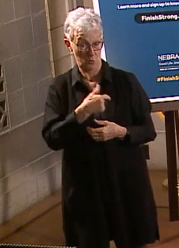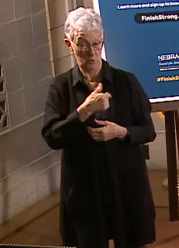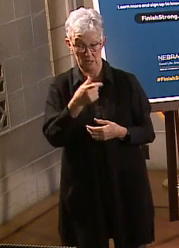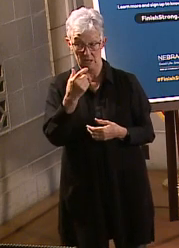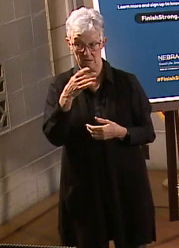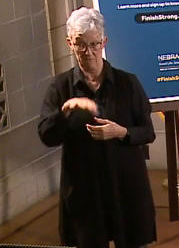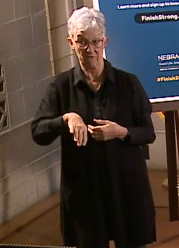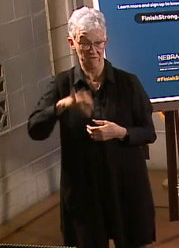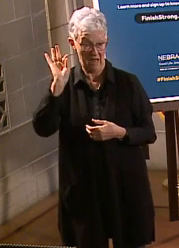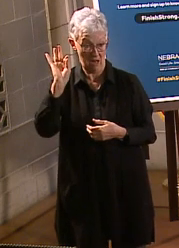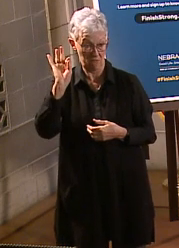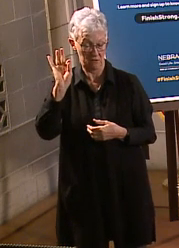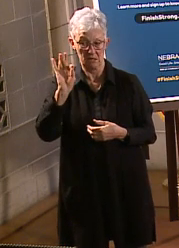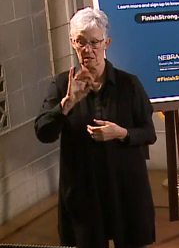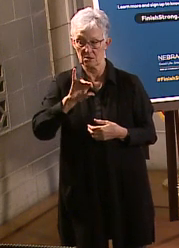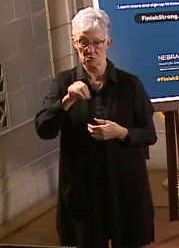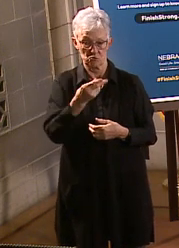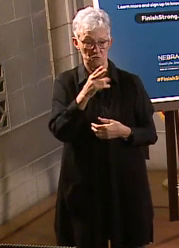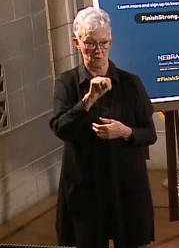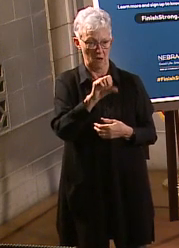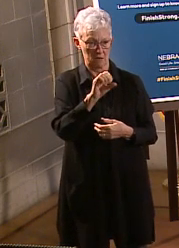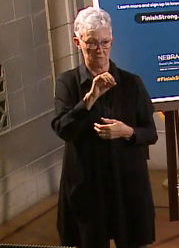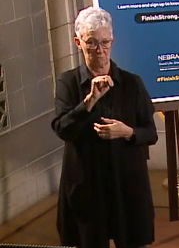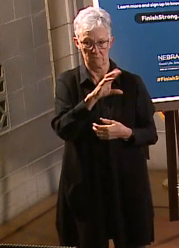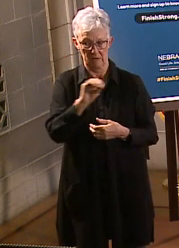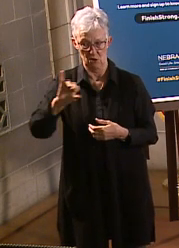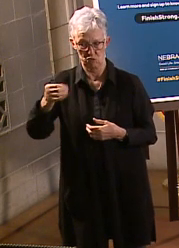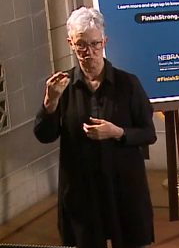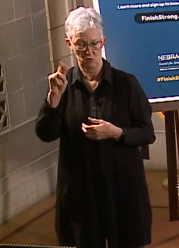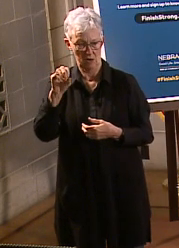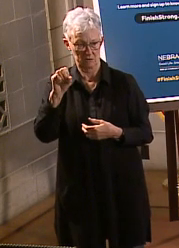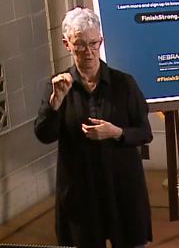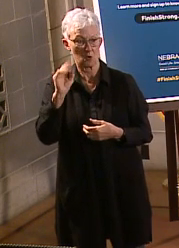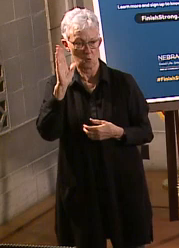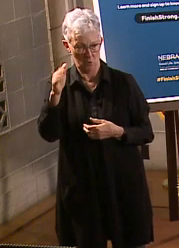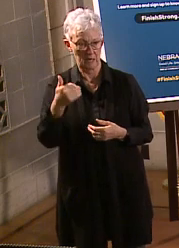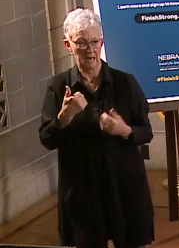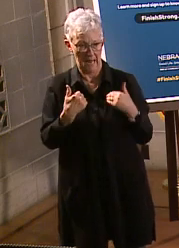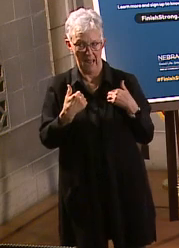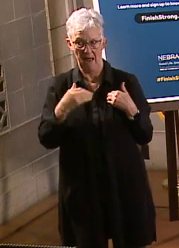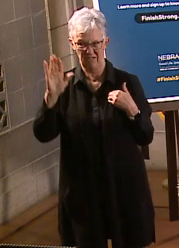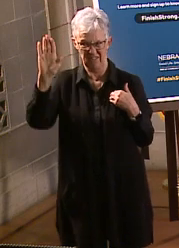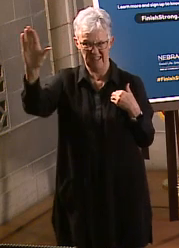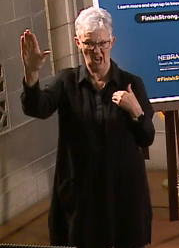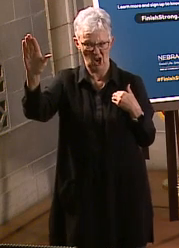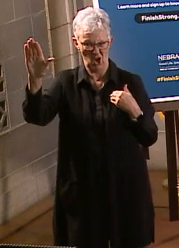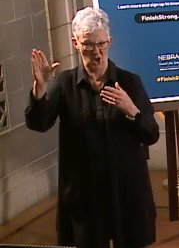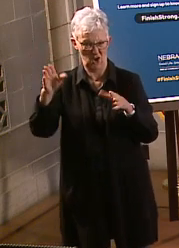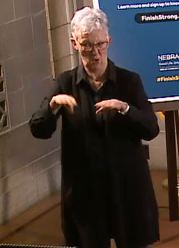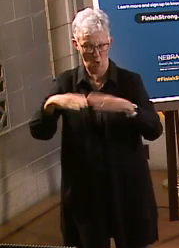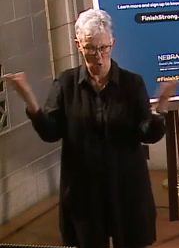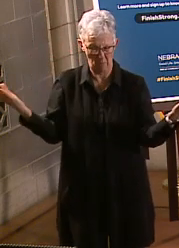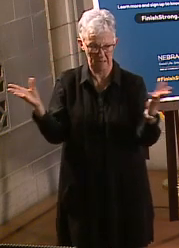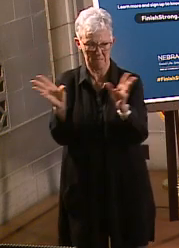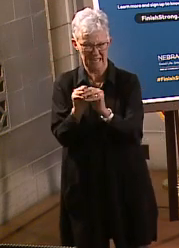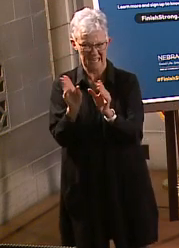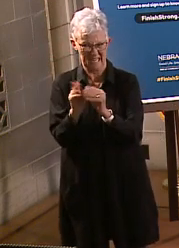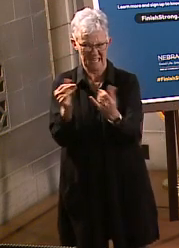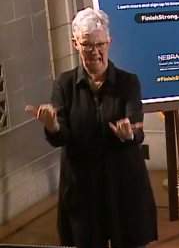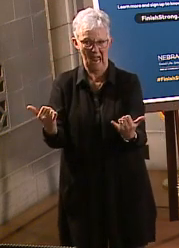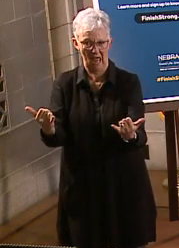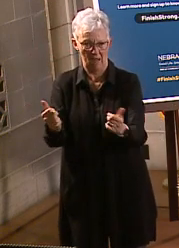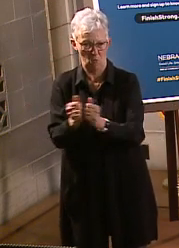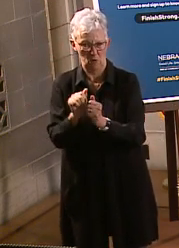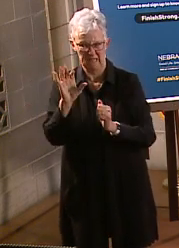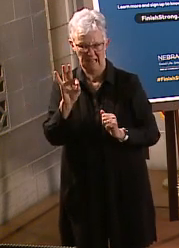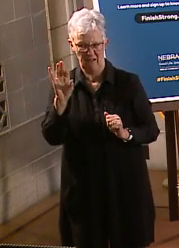today, Dr. Antone, correct, is going to be having their public hearing with regard to the FDA. Is that right? As we're speaking right now, they're doing it. So we